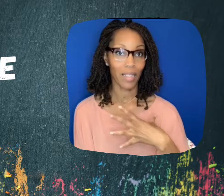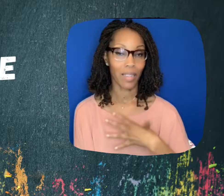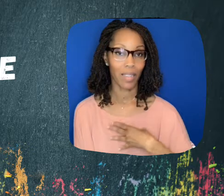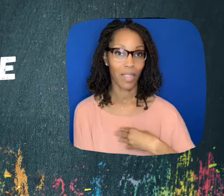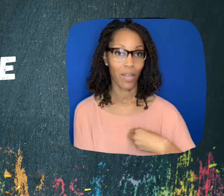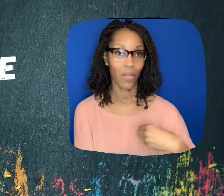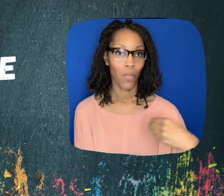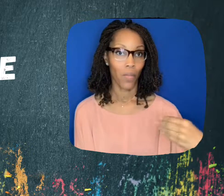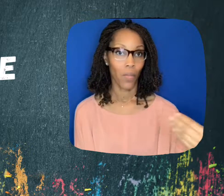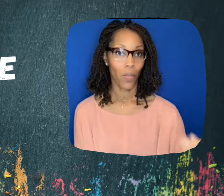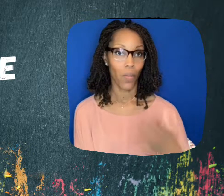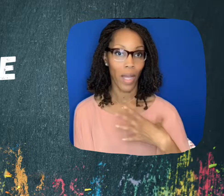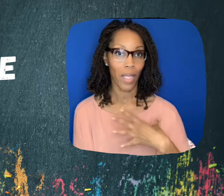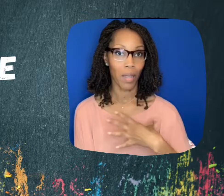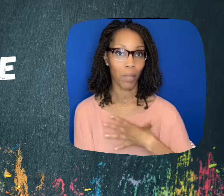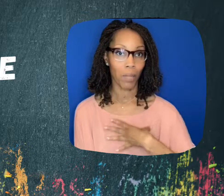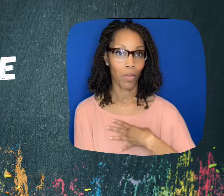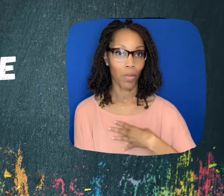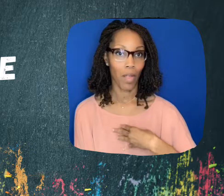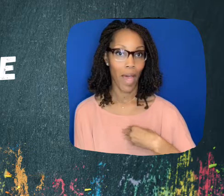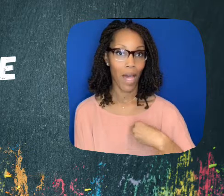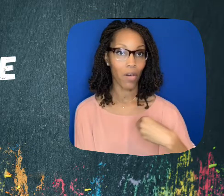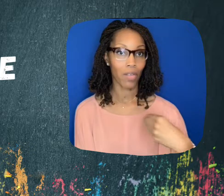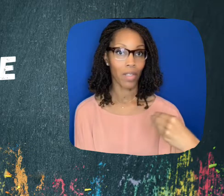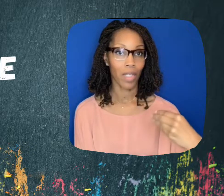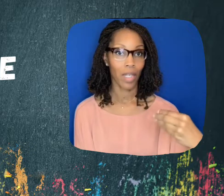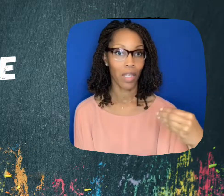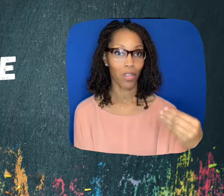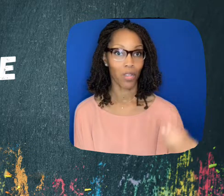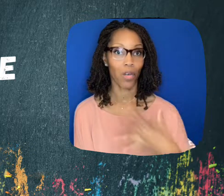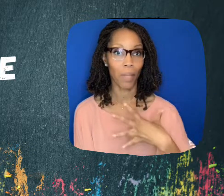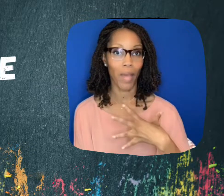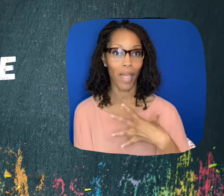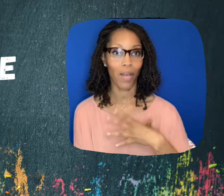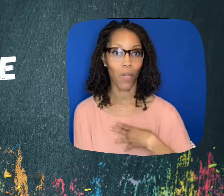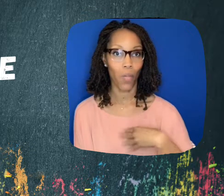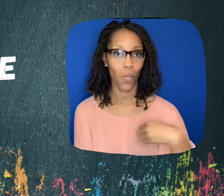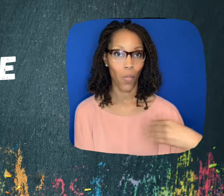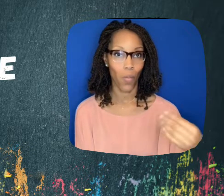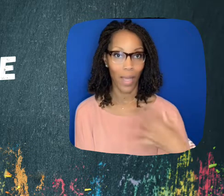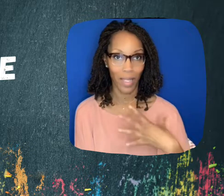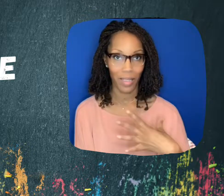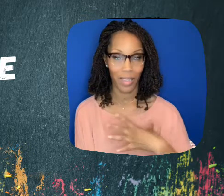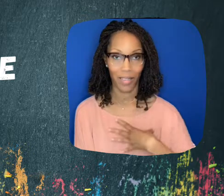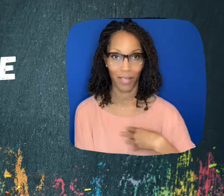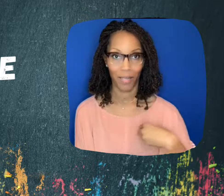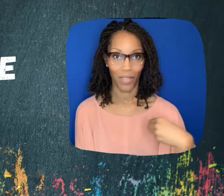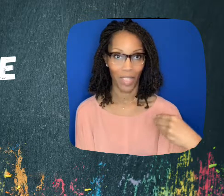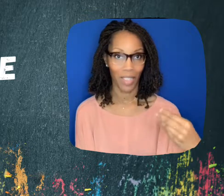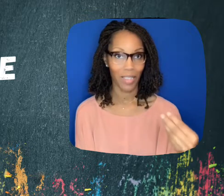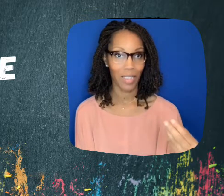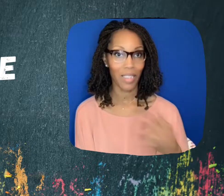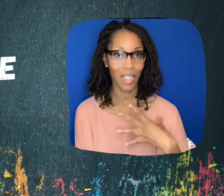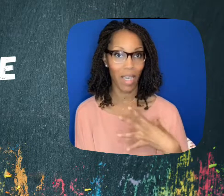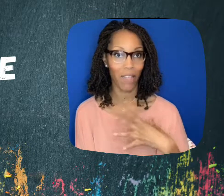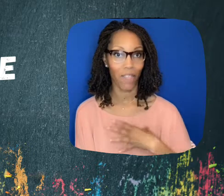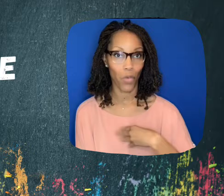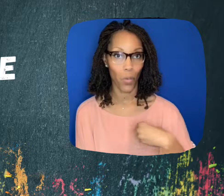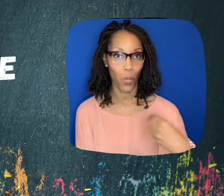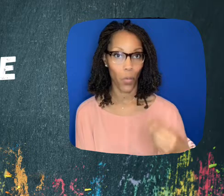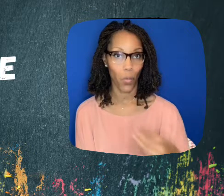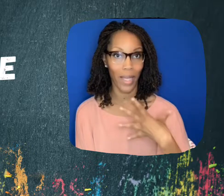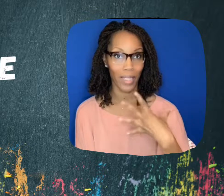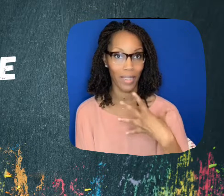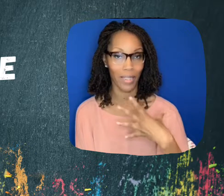White, white. Pull out and throw it back. White. This is the sign